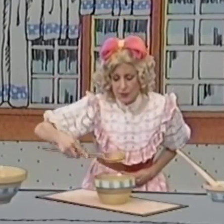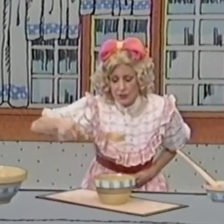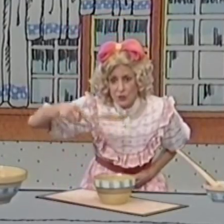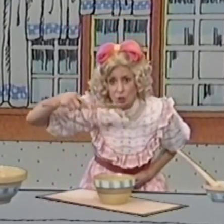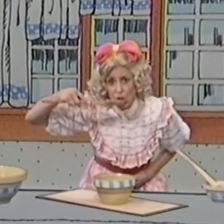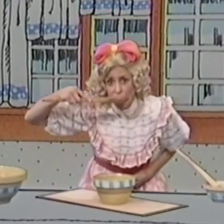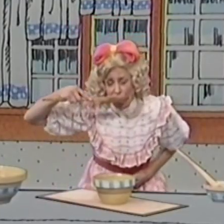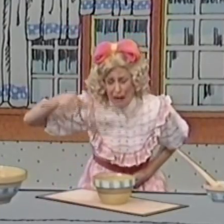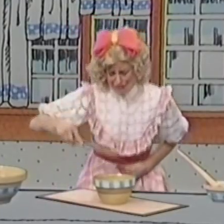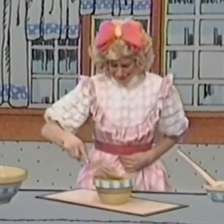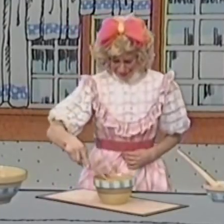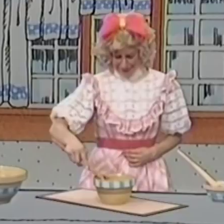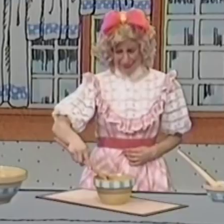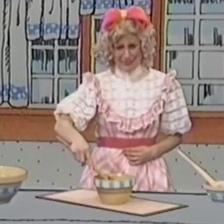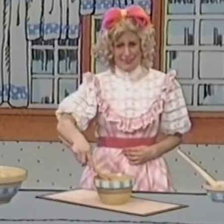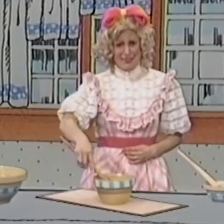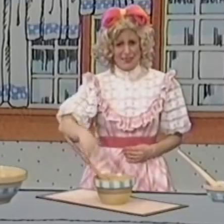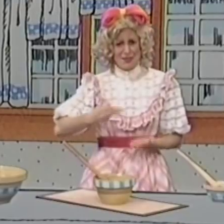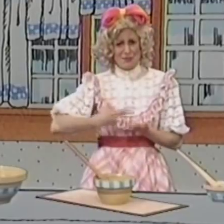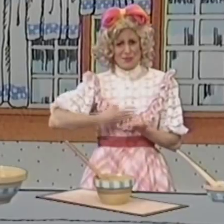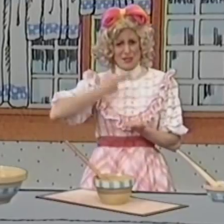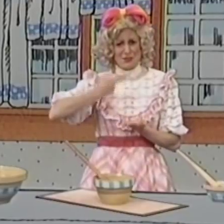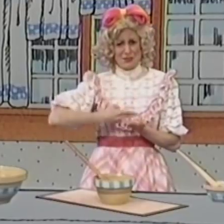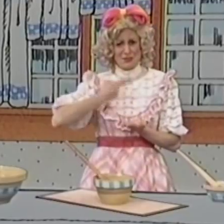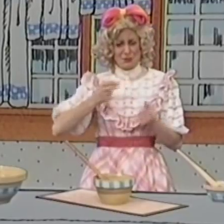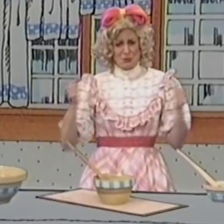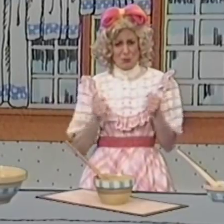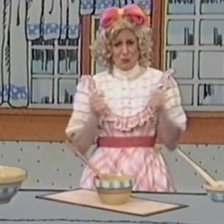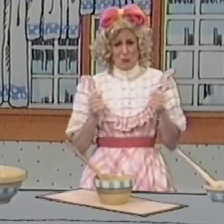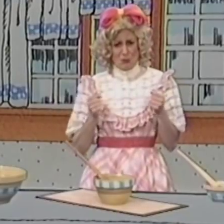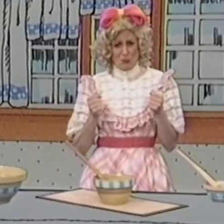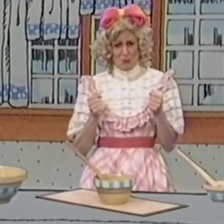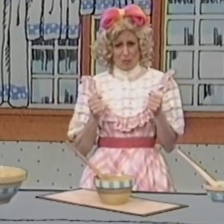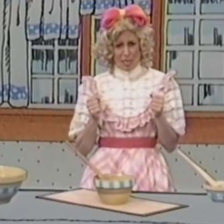middle-sized bowl and took a taste. Ugh! This porridge is too cold!